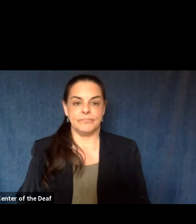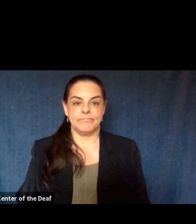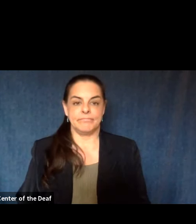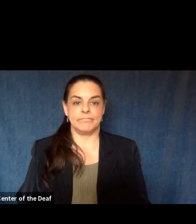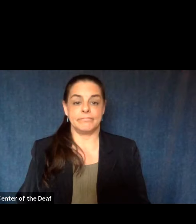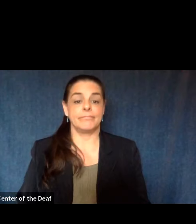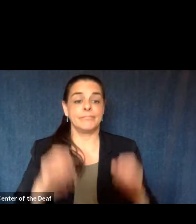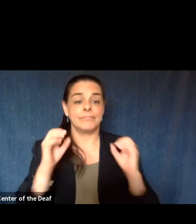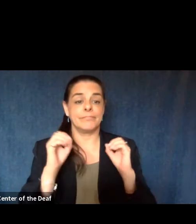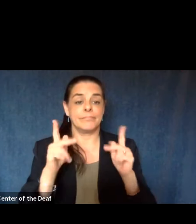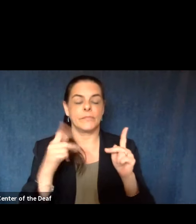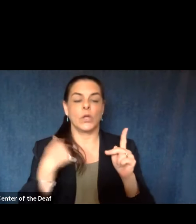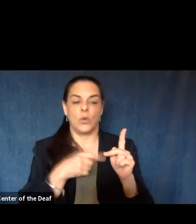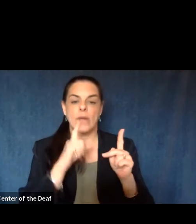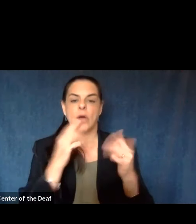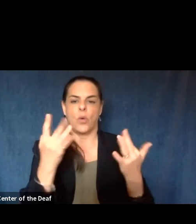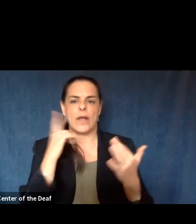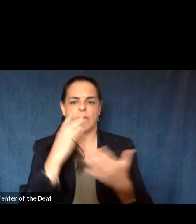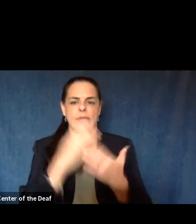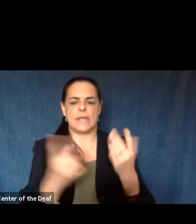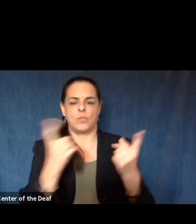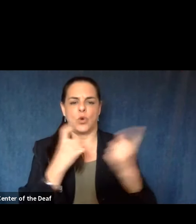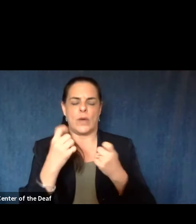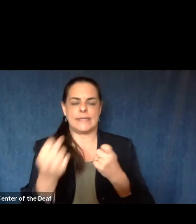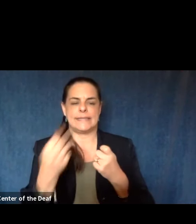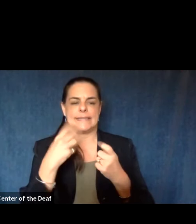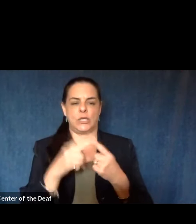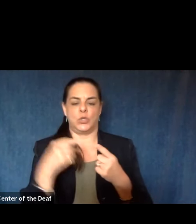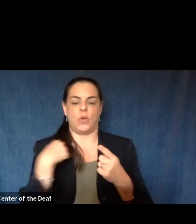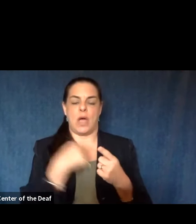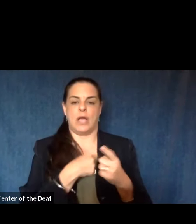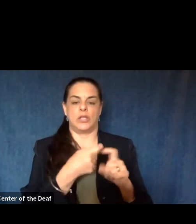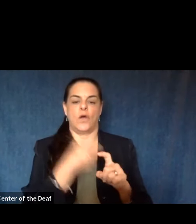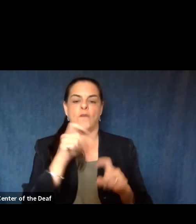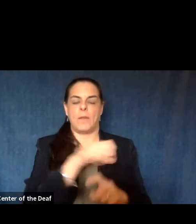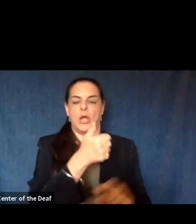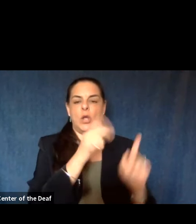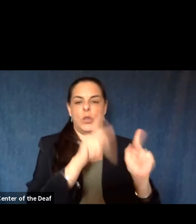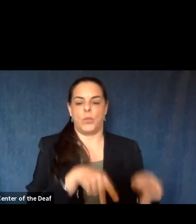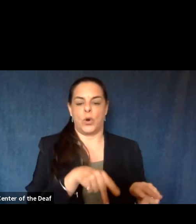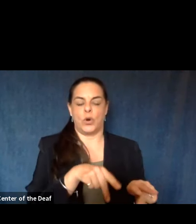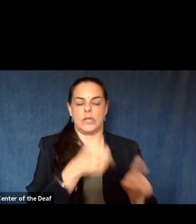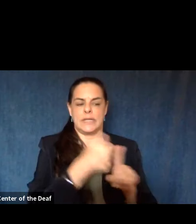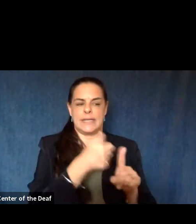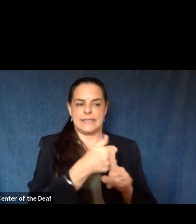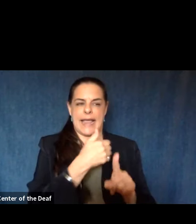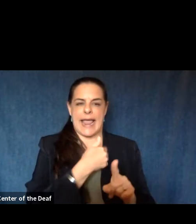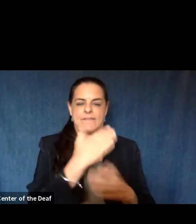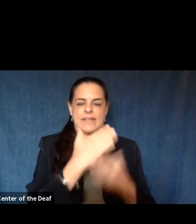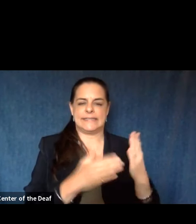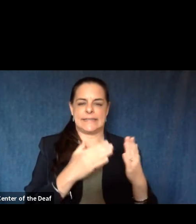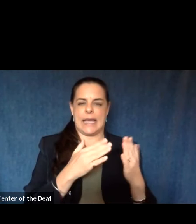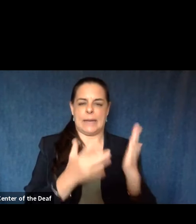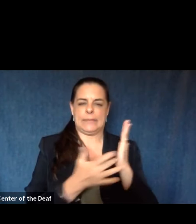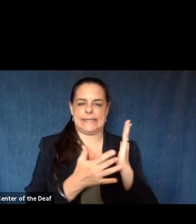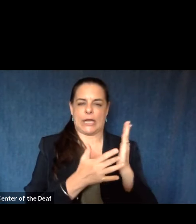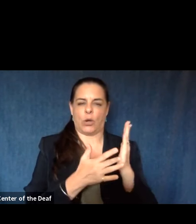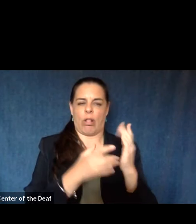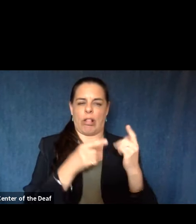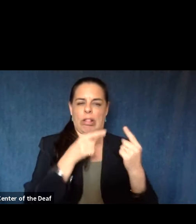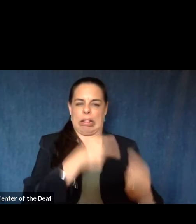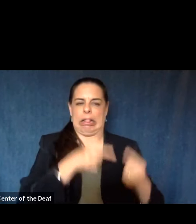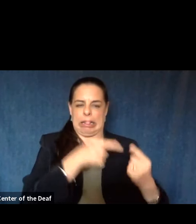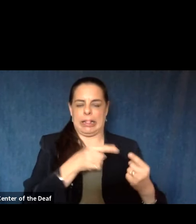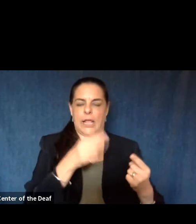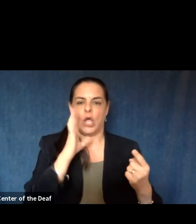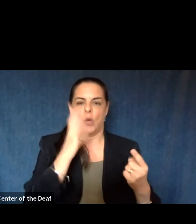And we are waiting for some questions to be submitted to us from an individual who is having some IT technical issues. So we're going to